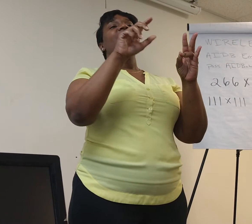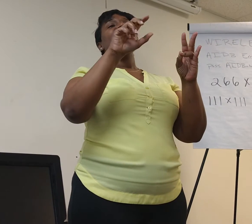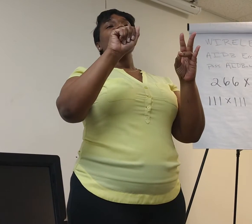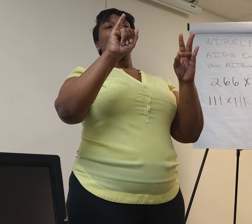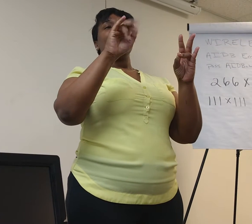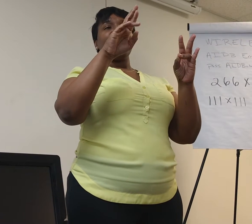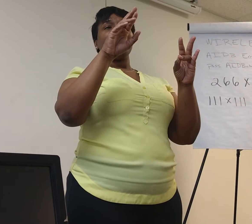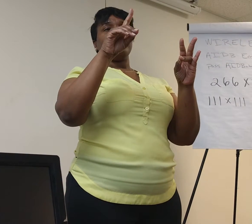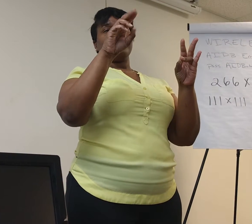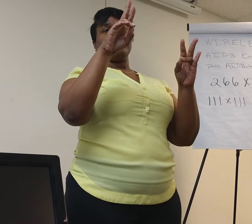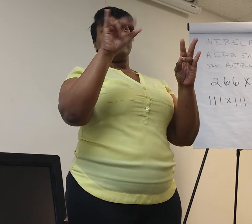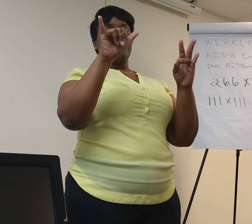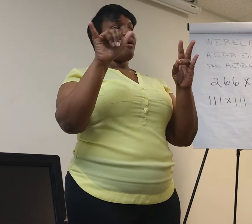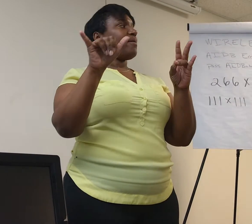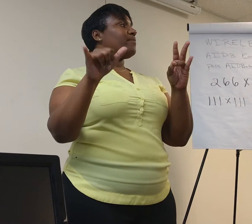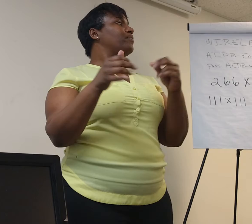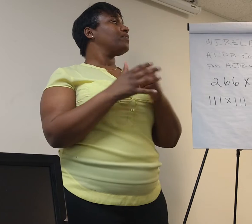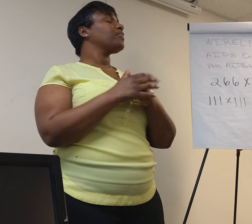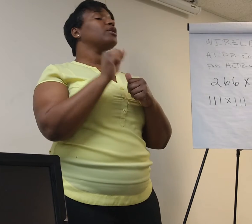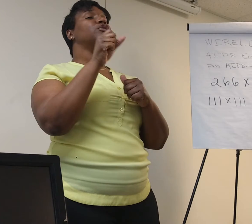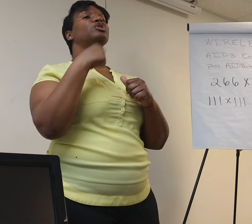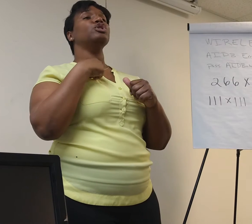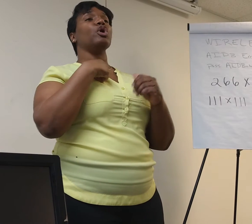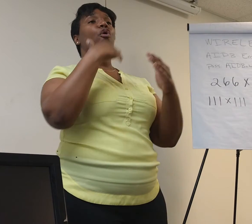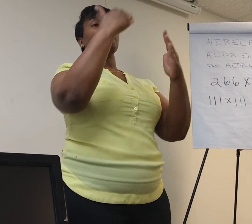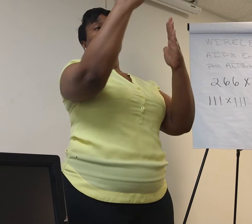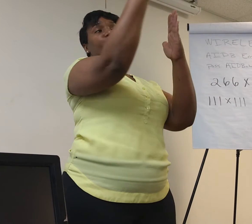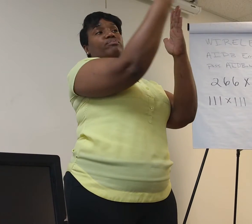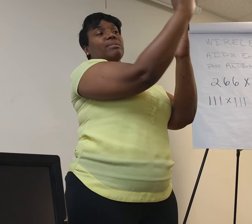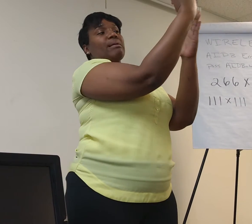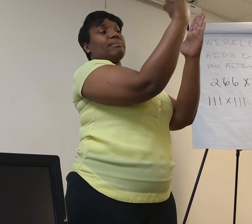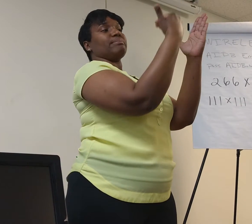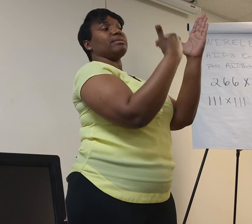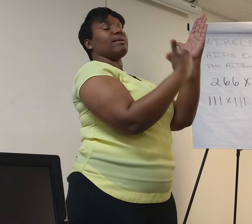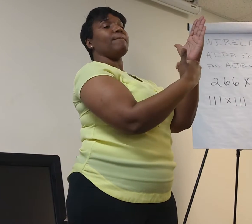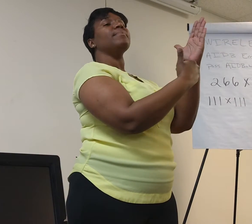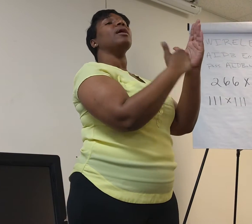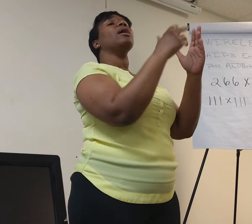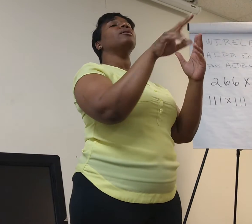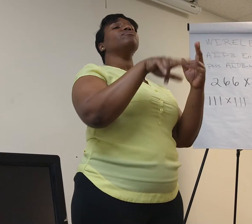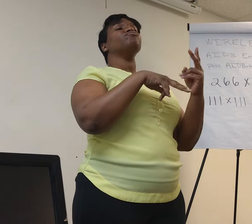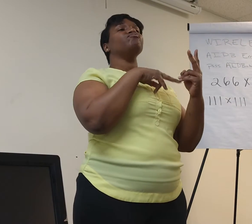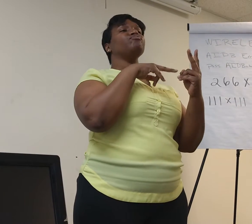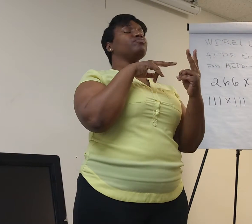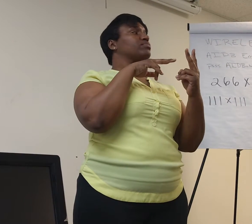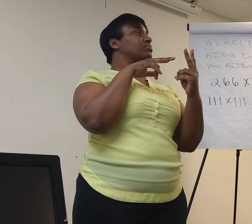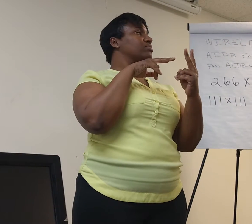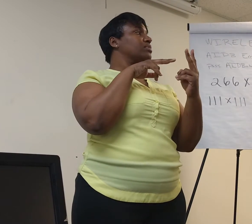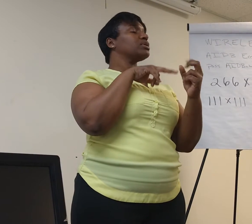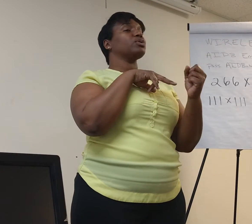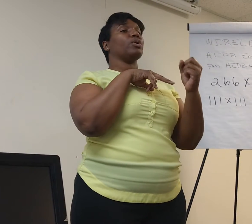good. So from top to bottom, it's going to be 2, 1,